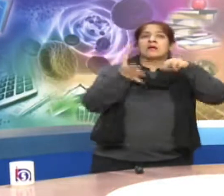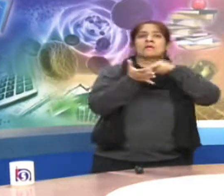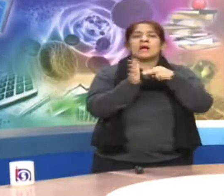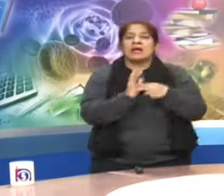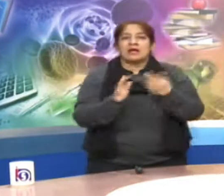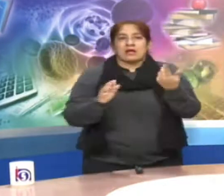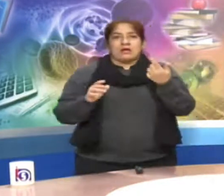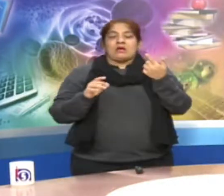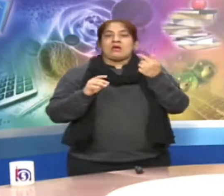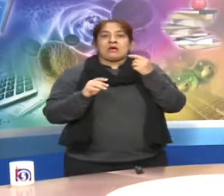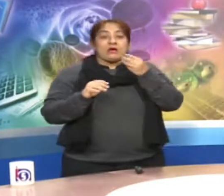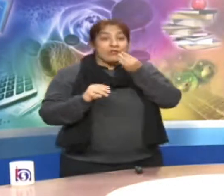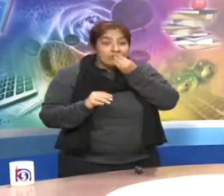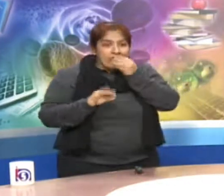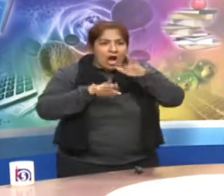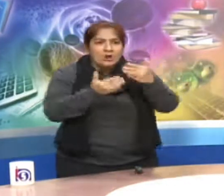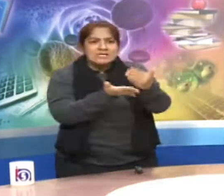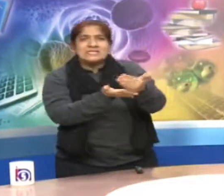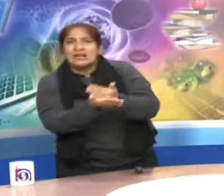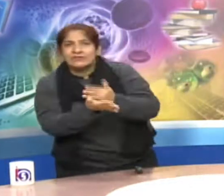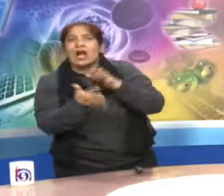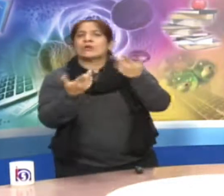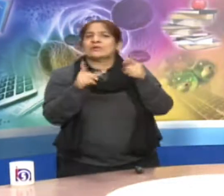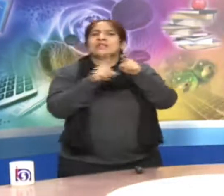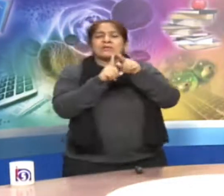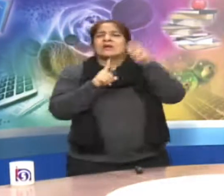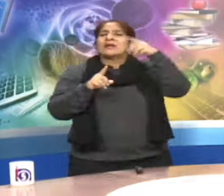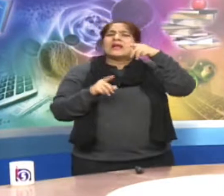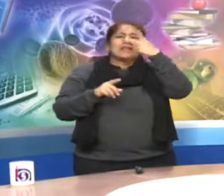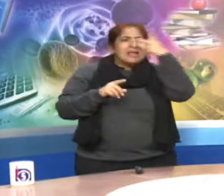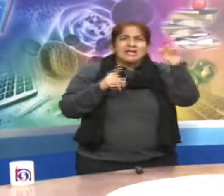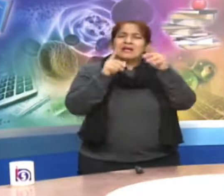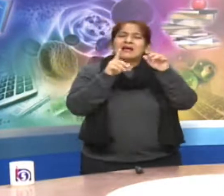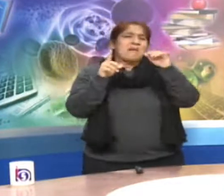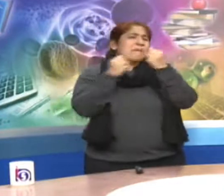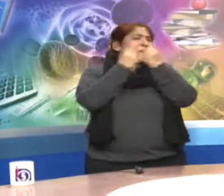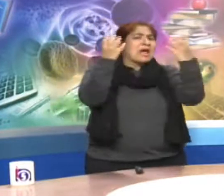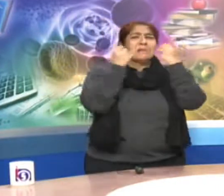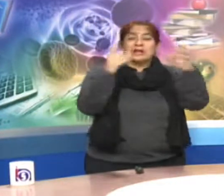Number 6 is produce films about food safety.